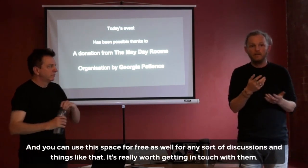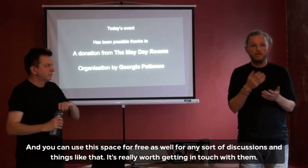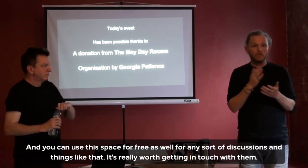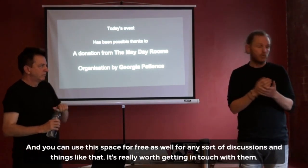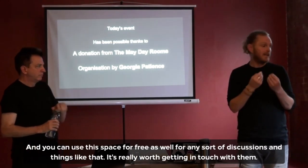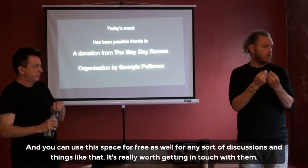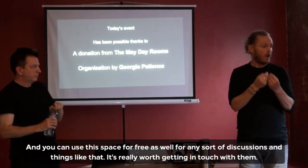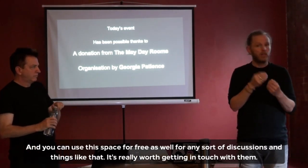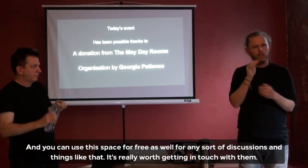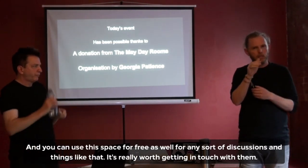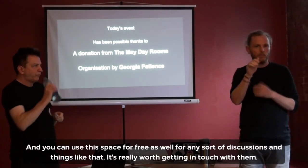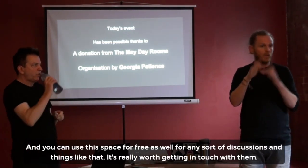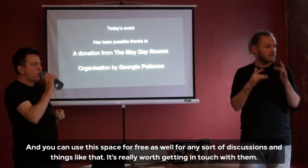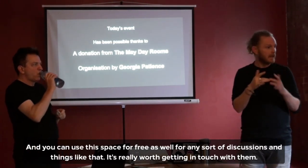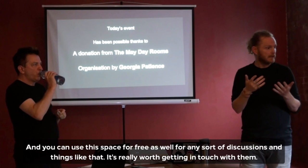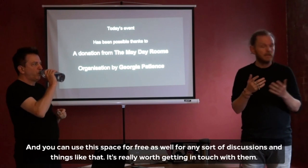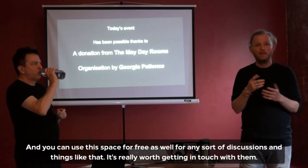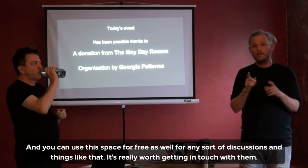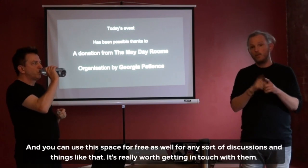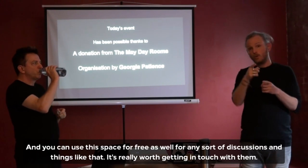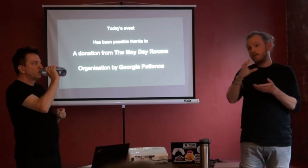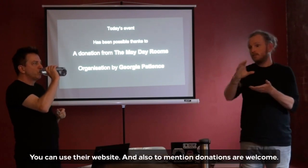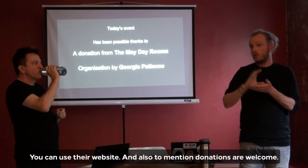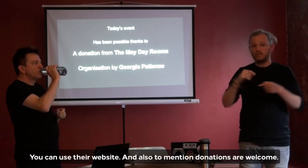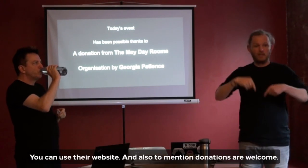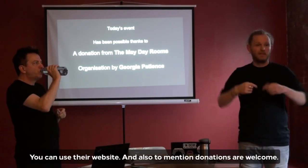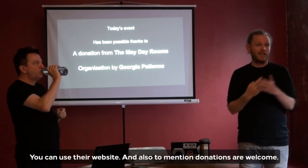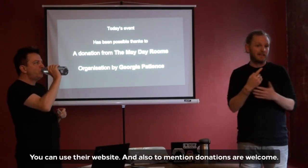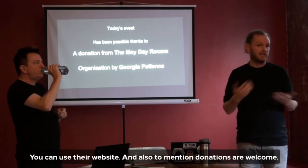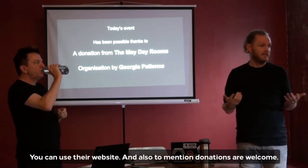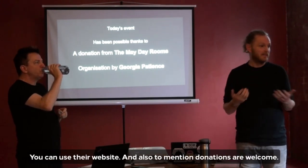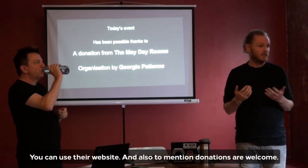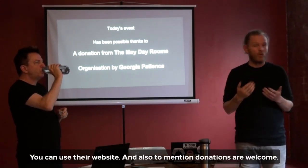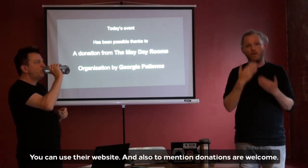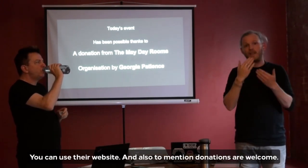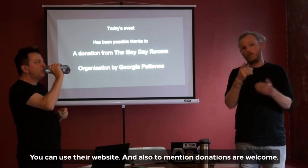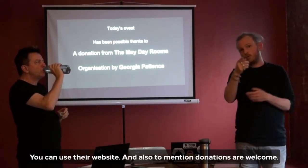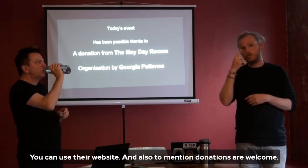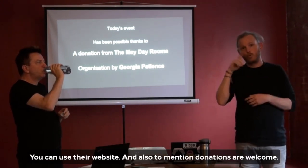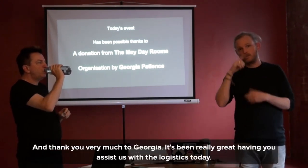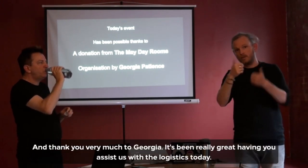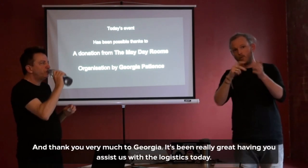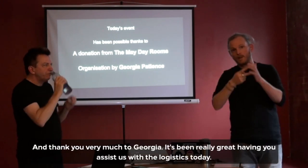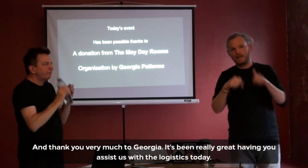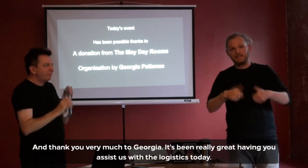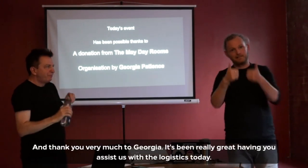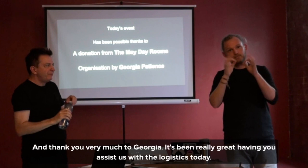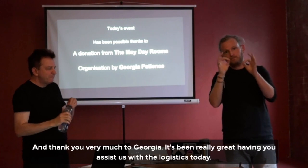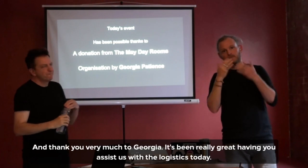of discussions, and you can put that. It's really worth getting in touch with them. You can use the website. And also donations are welcome. But thank you very much to